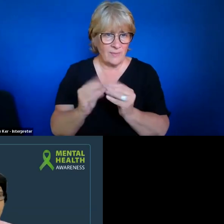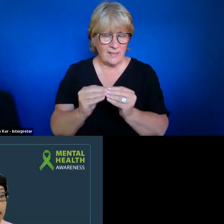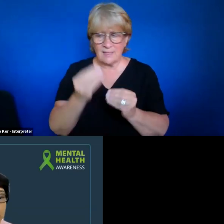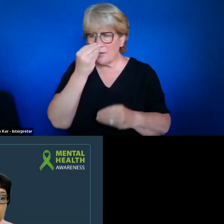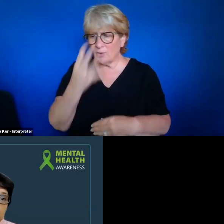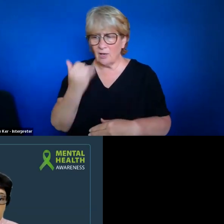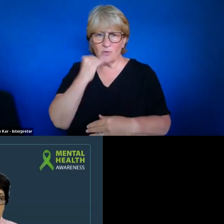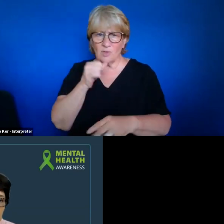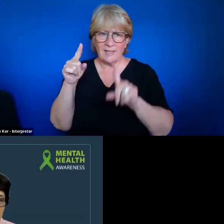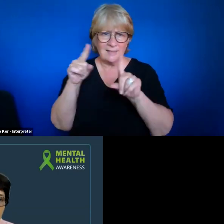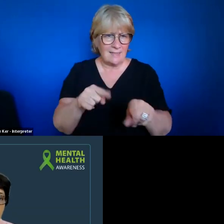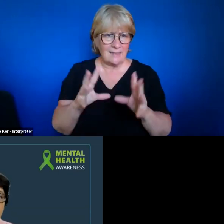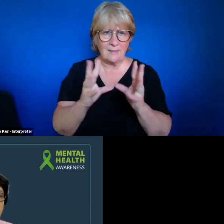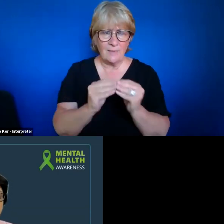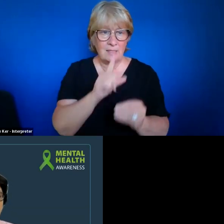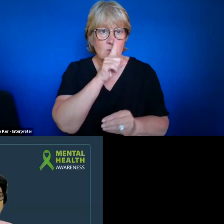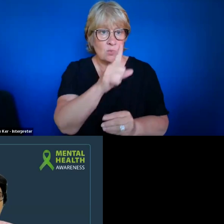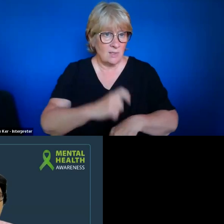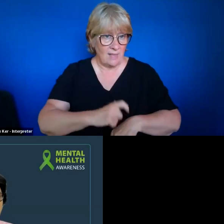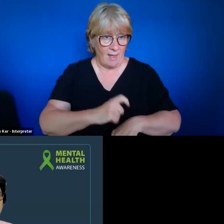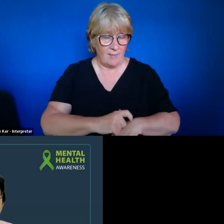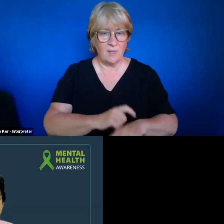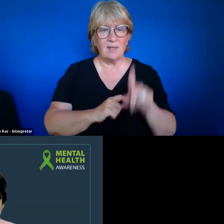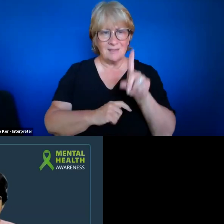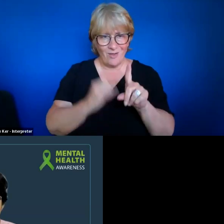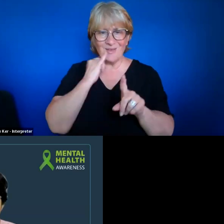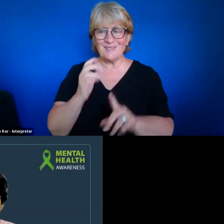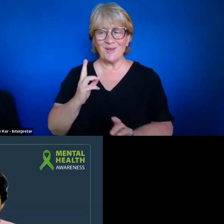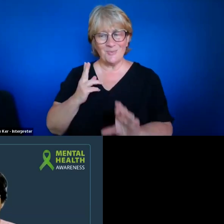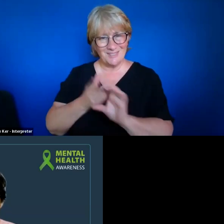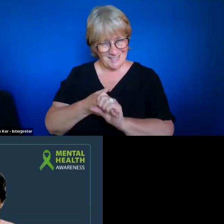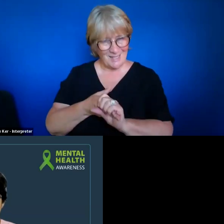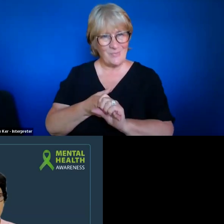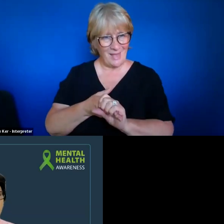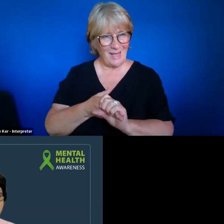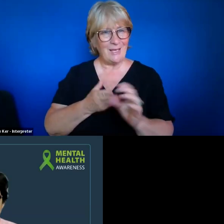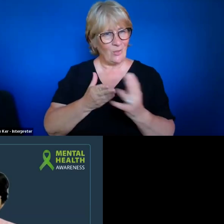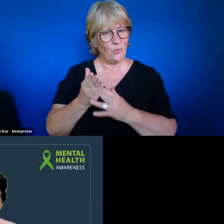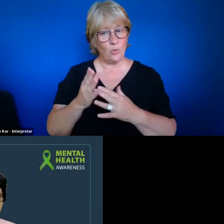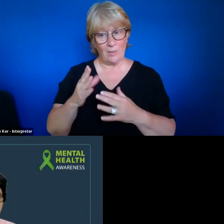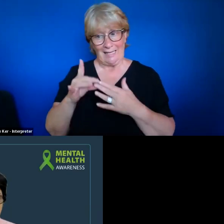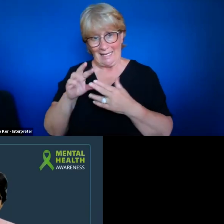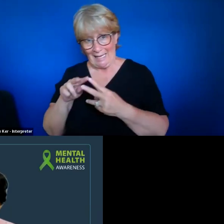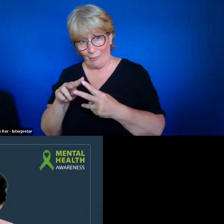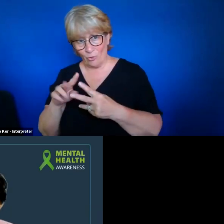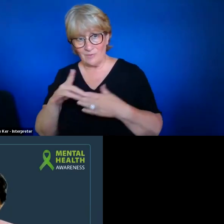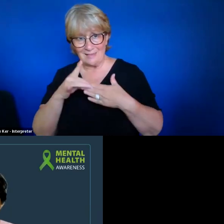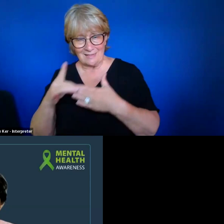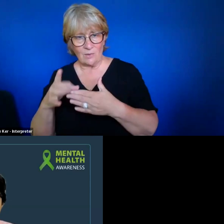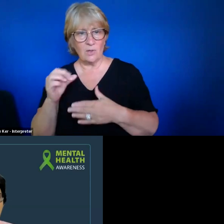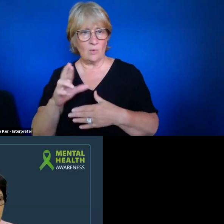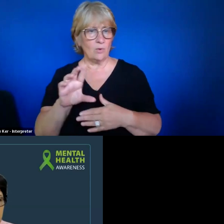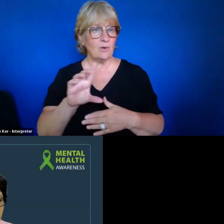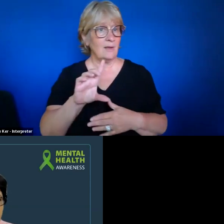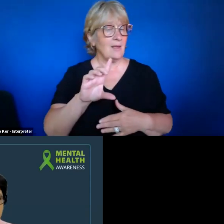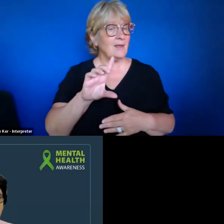not attending the meetings in real time, as long as they are participating either through the steering or directly with HMA